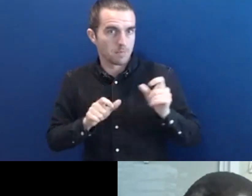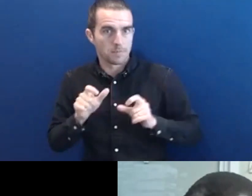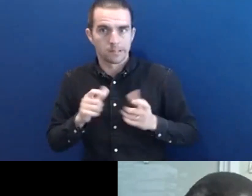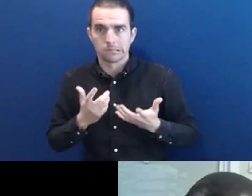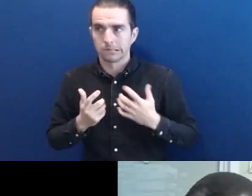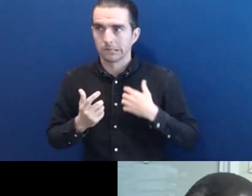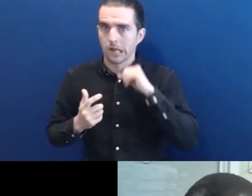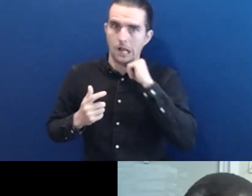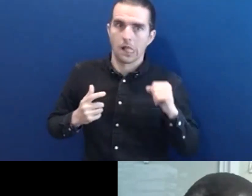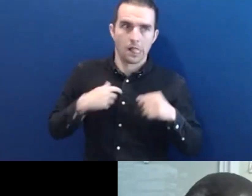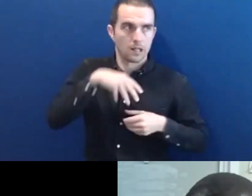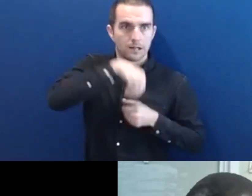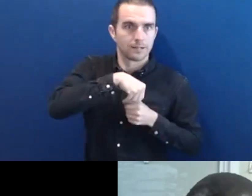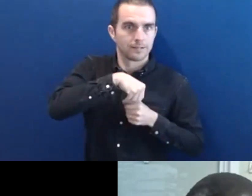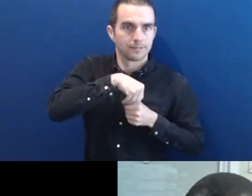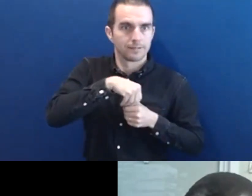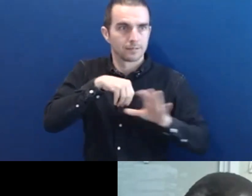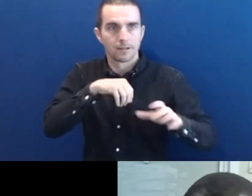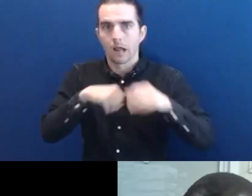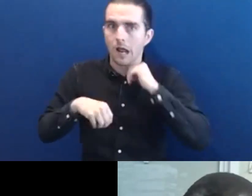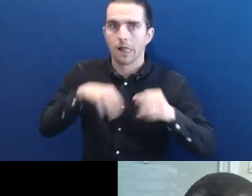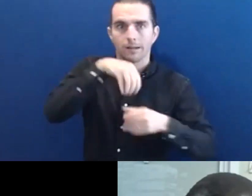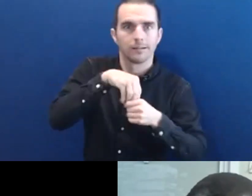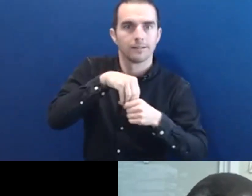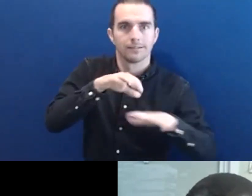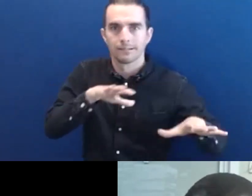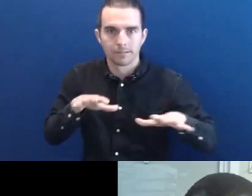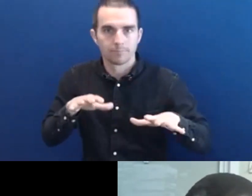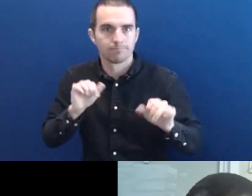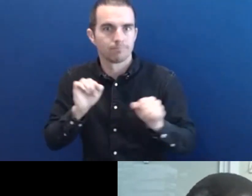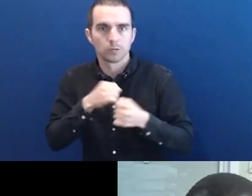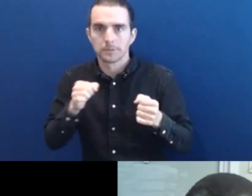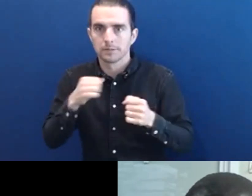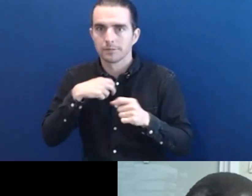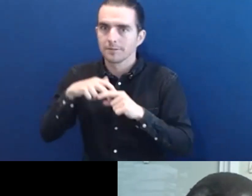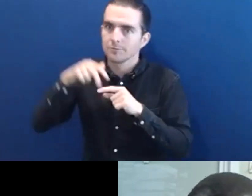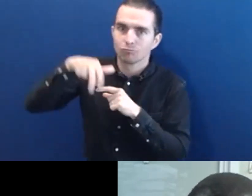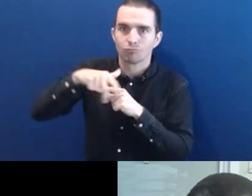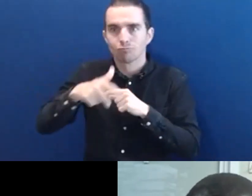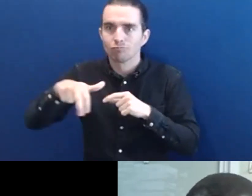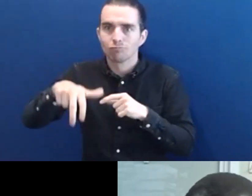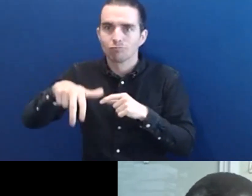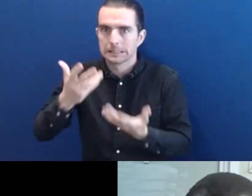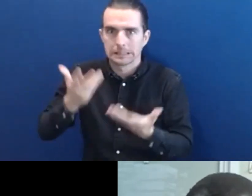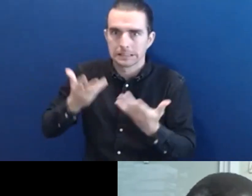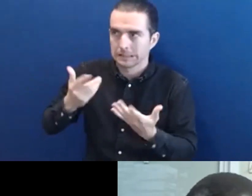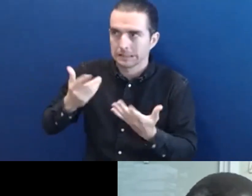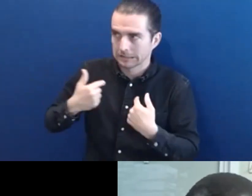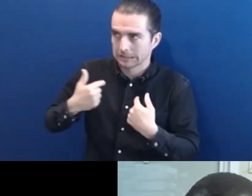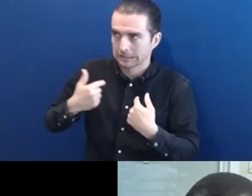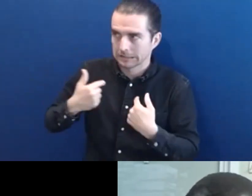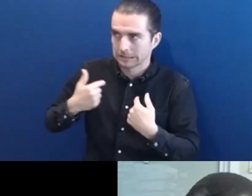the risks that are now confine us not to interact with